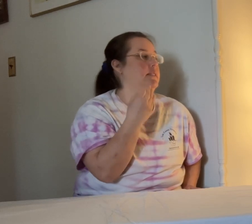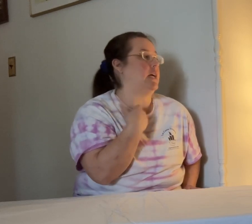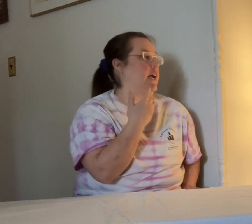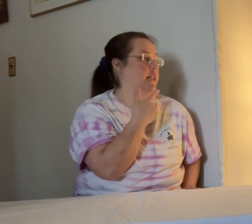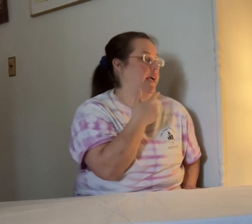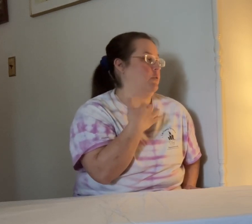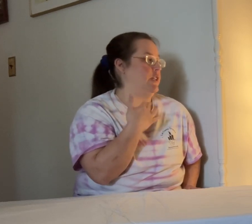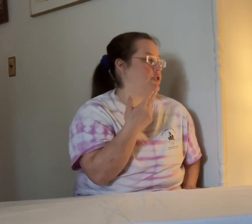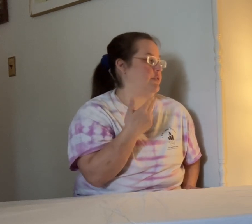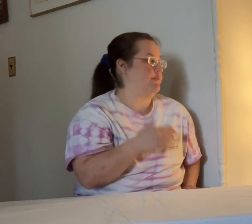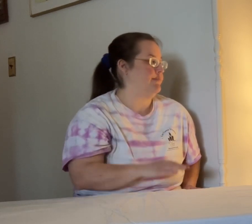sign language,